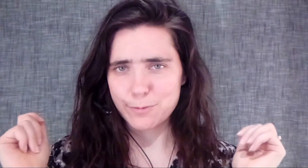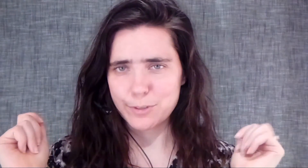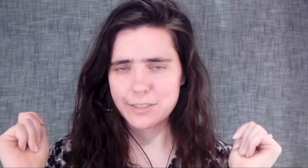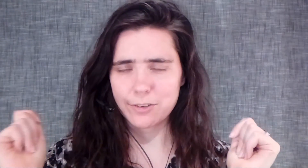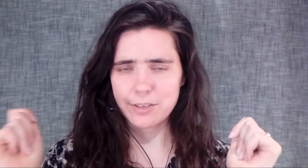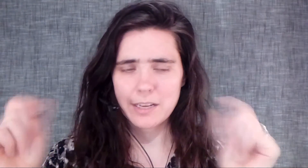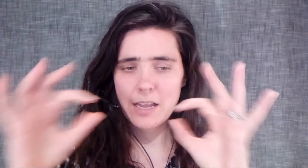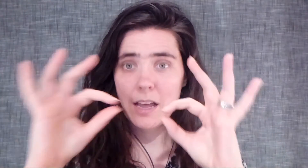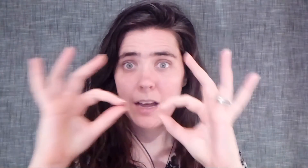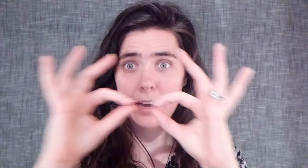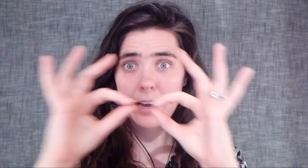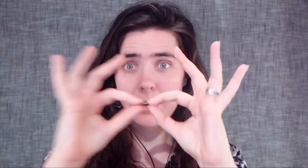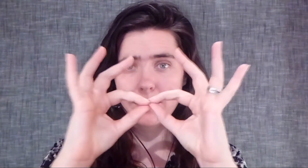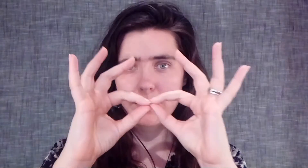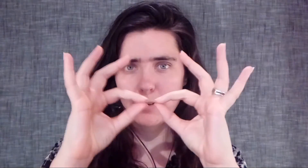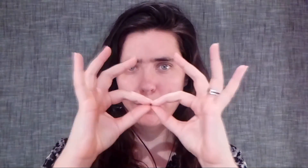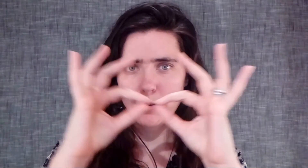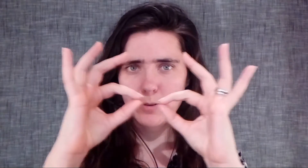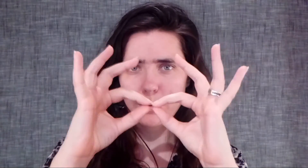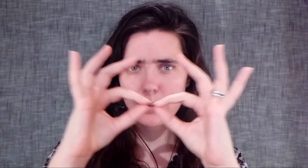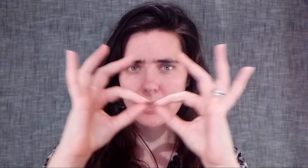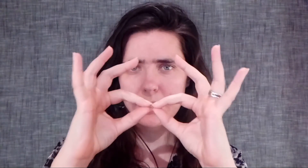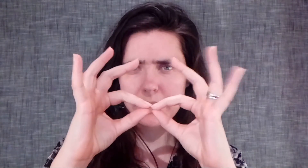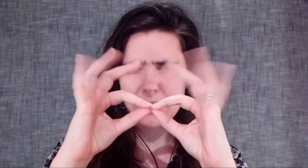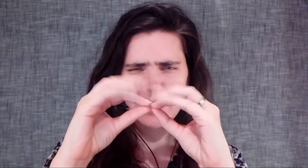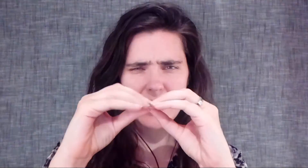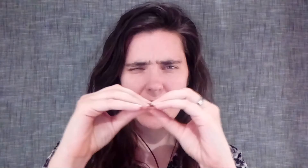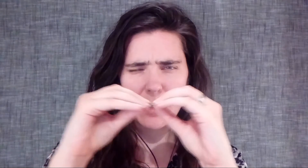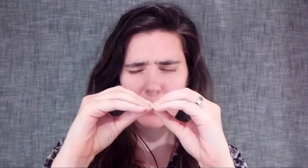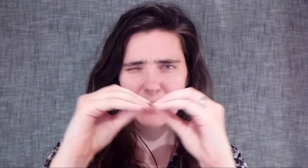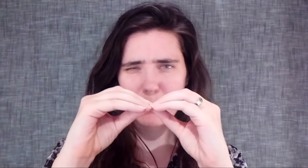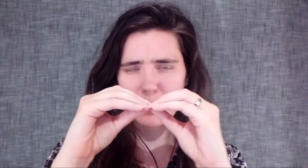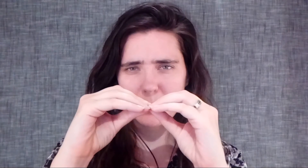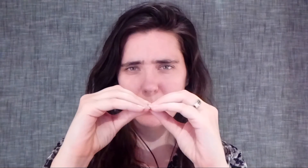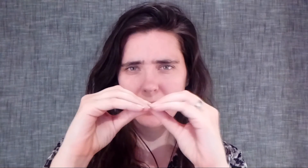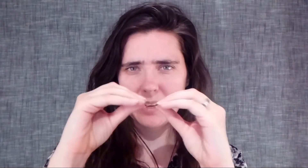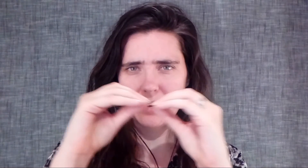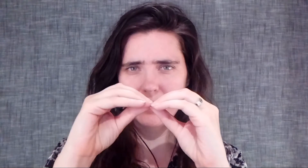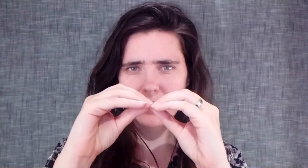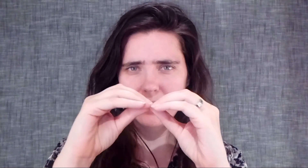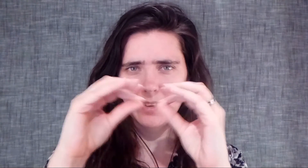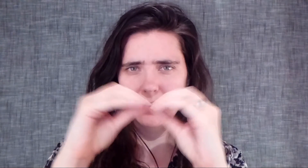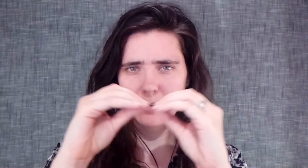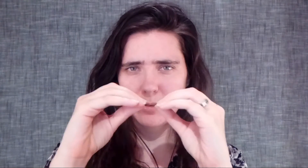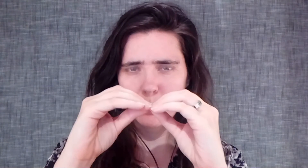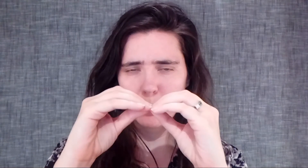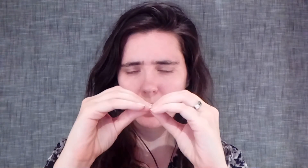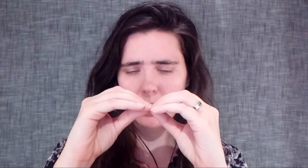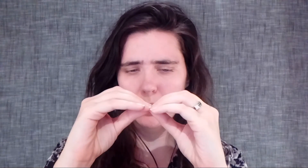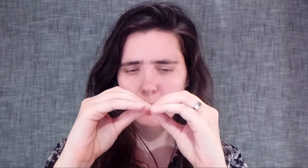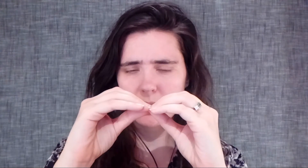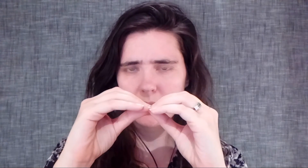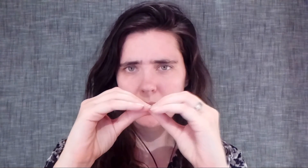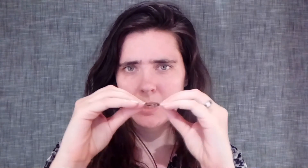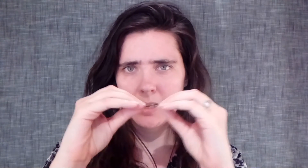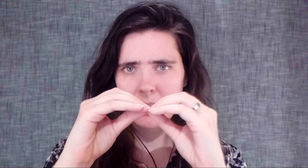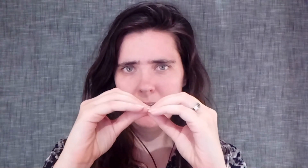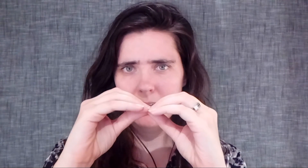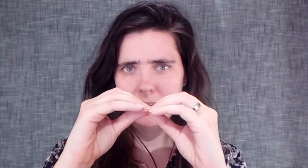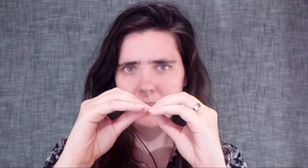we're just learning, I do use this. I think up in Brisbane, that area, they use a more closed